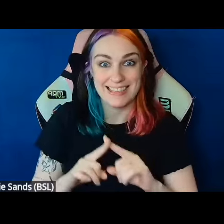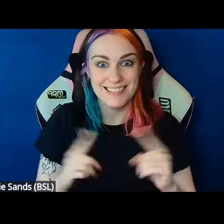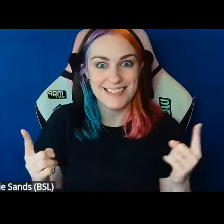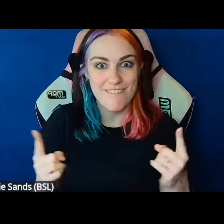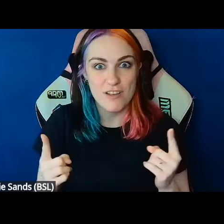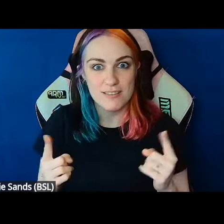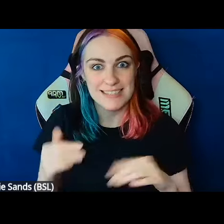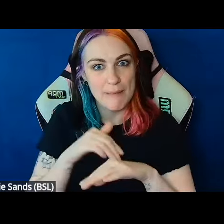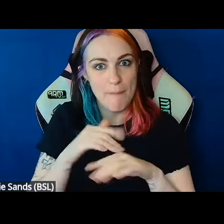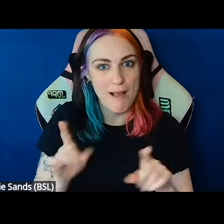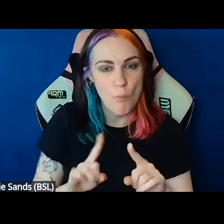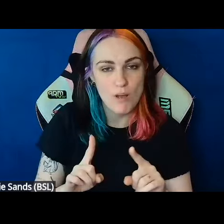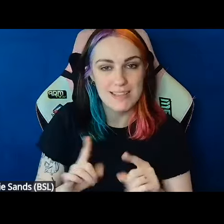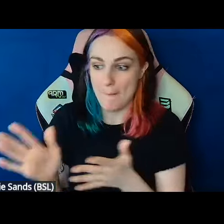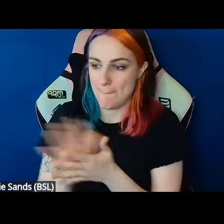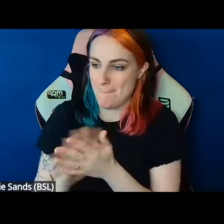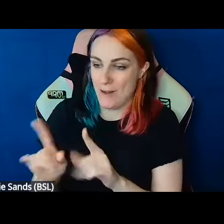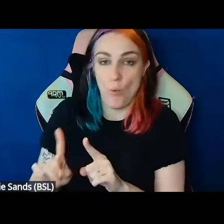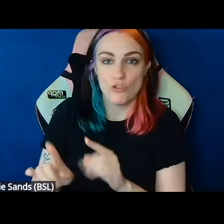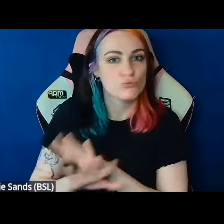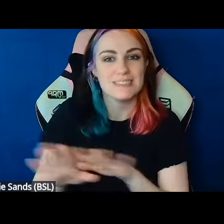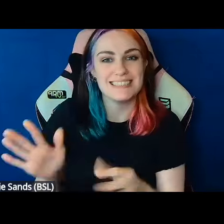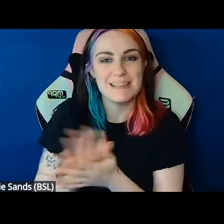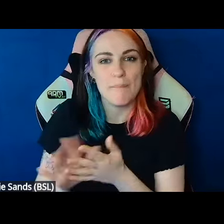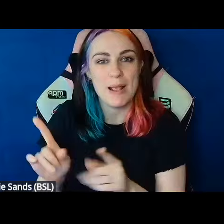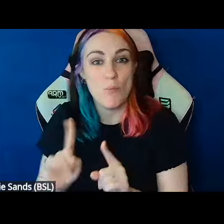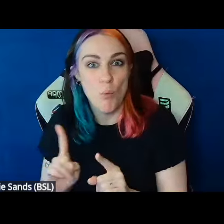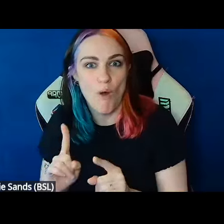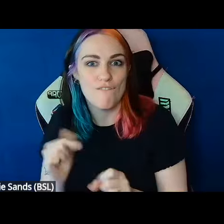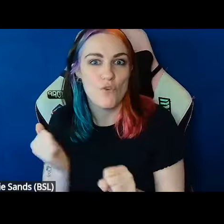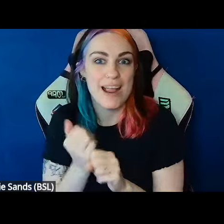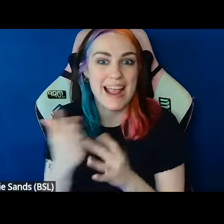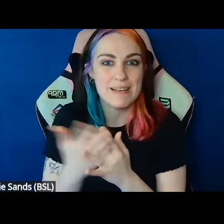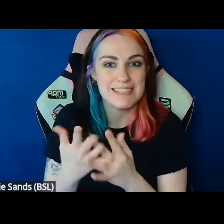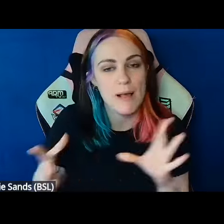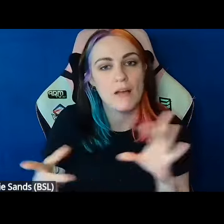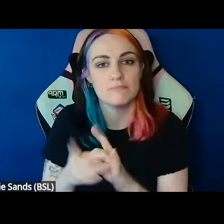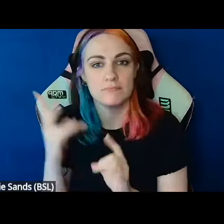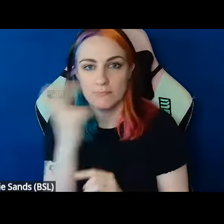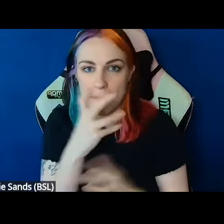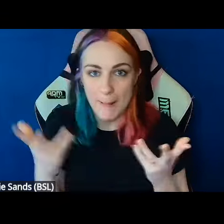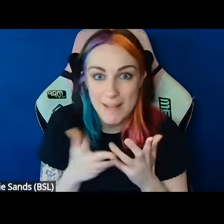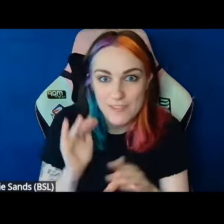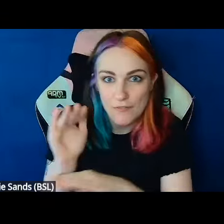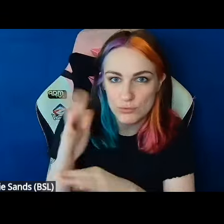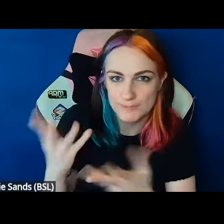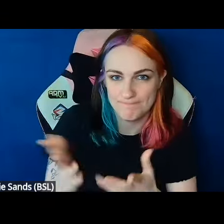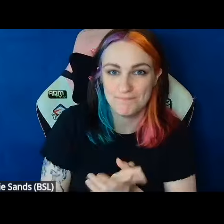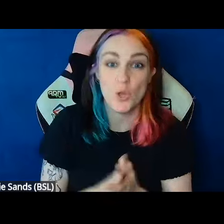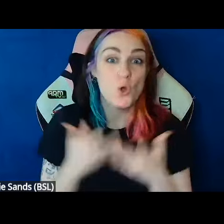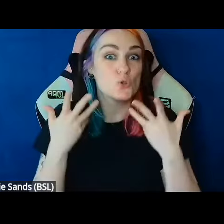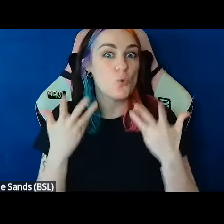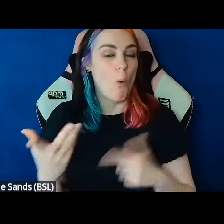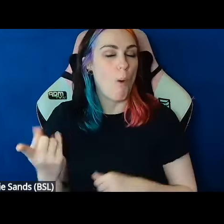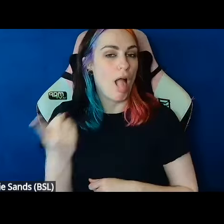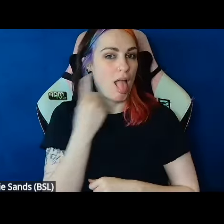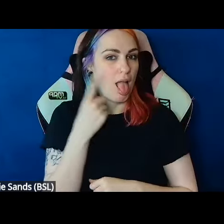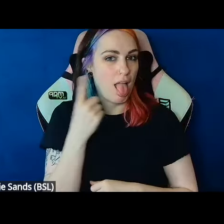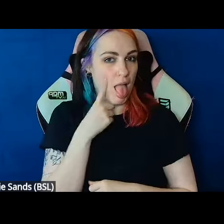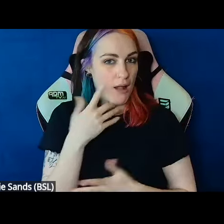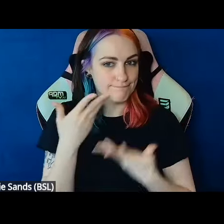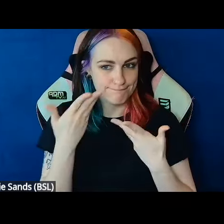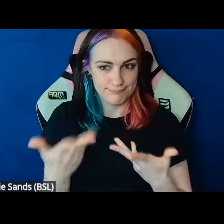and doesn't mean for game accessibility for blind players in the future. So let's go ahead and check it